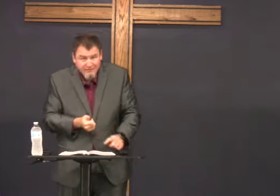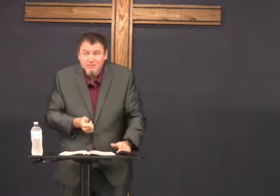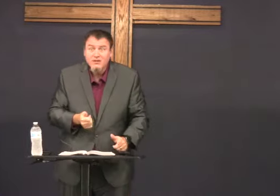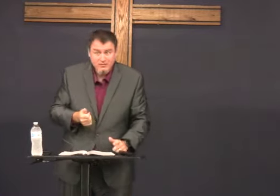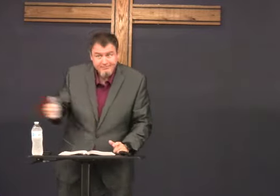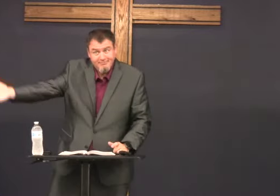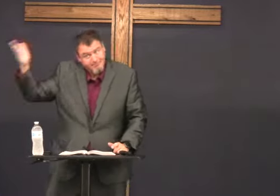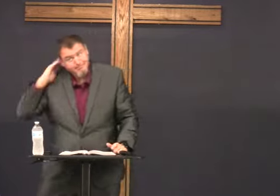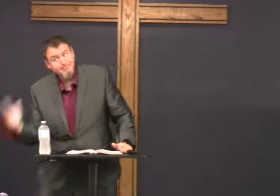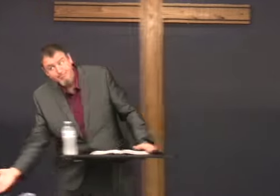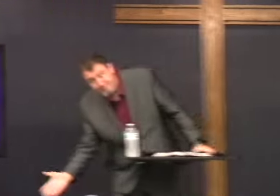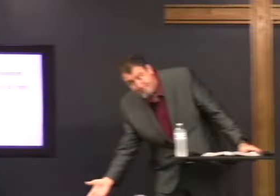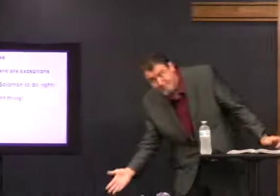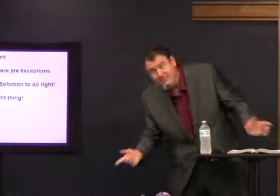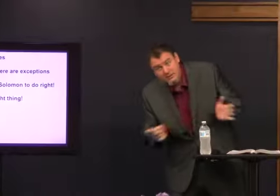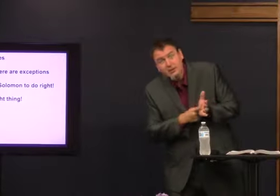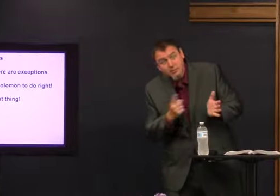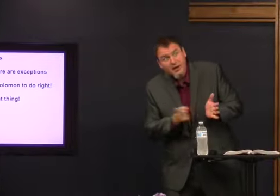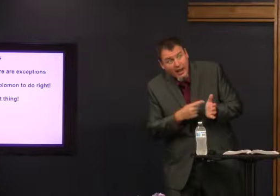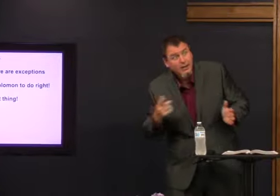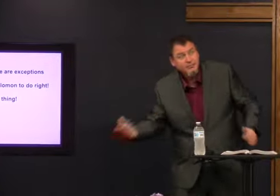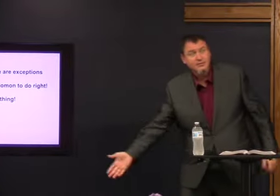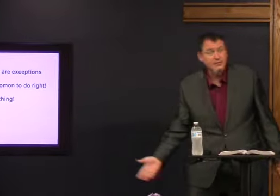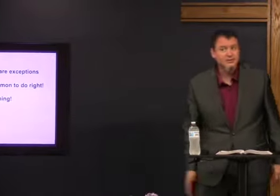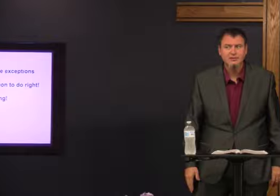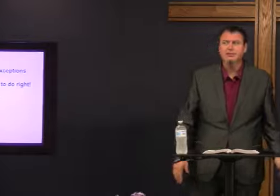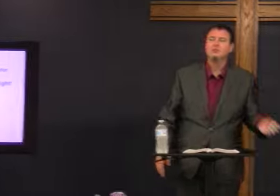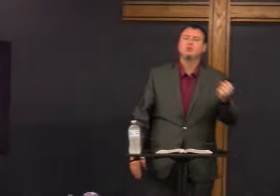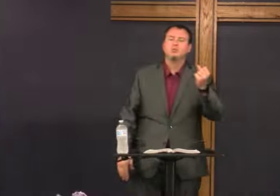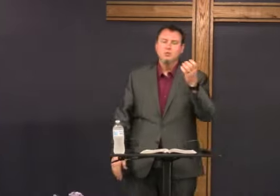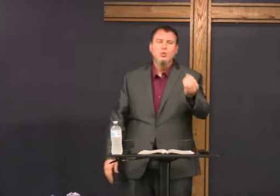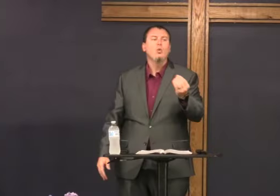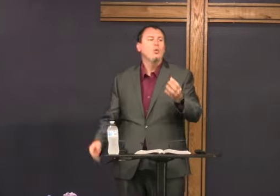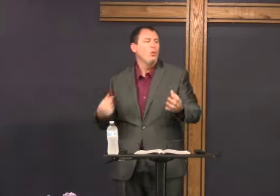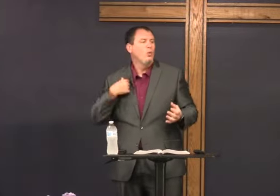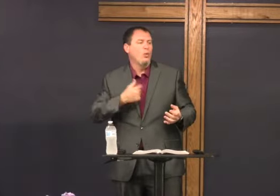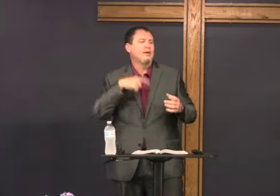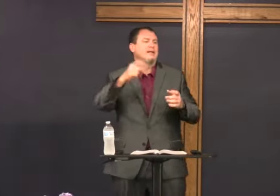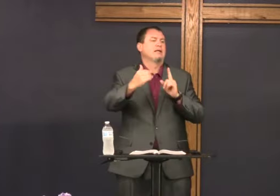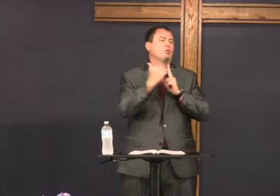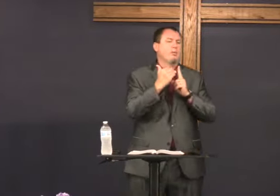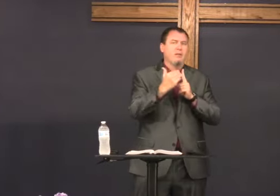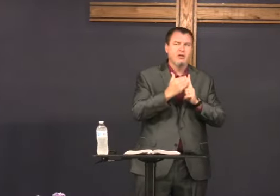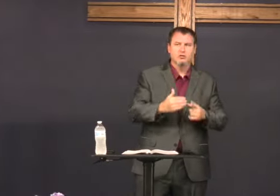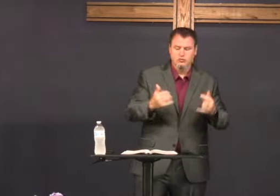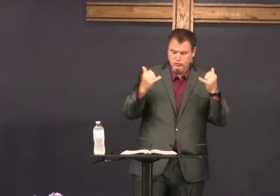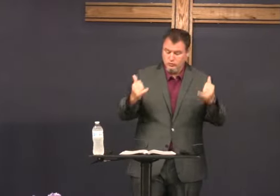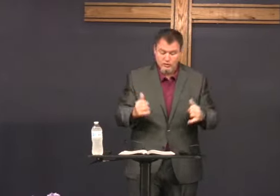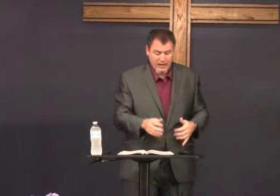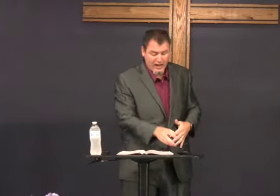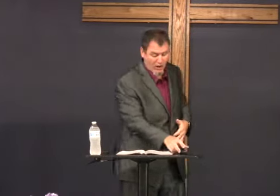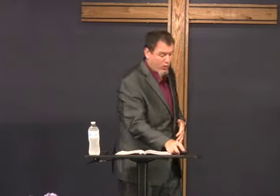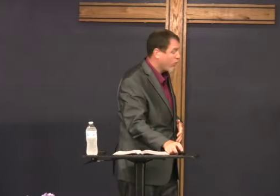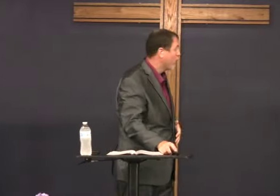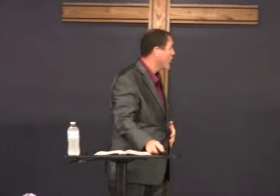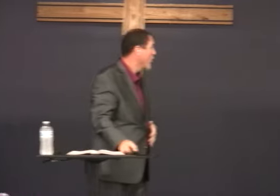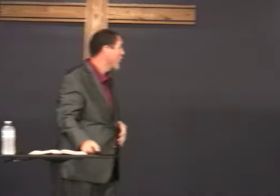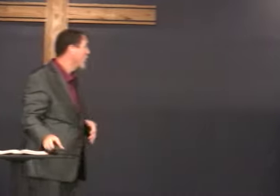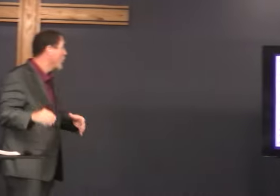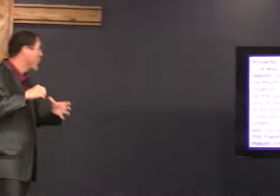reminding himself that sometimes you're doing the foolish thing, so we need to remind ourselves.